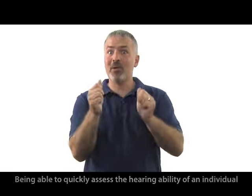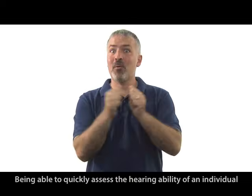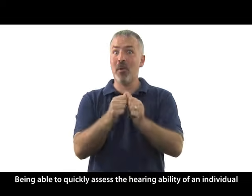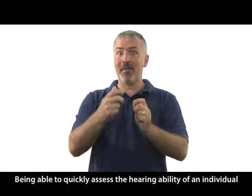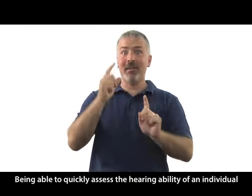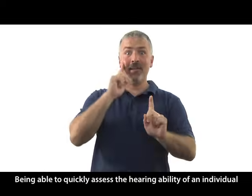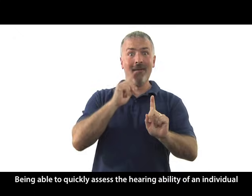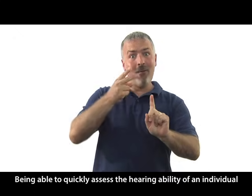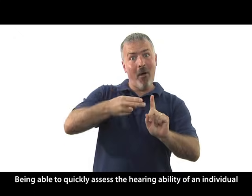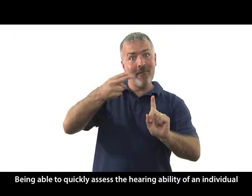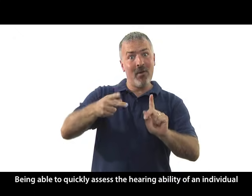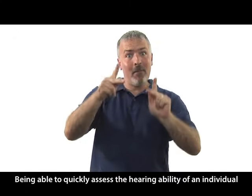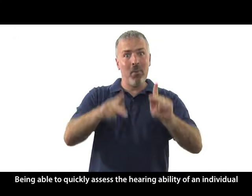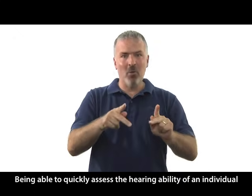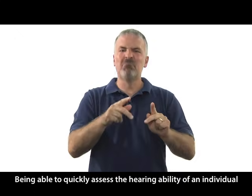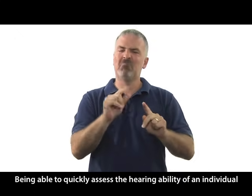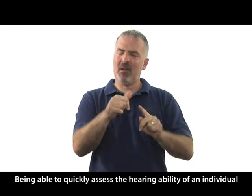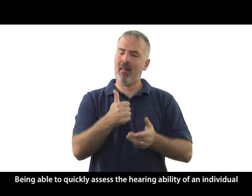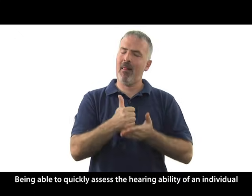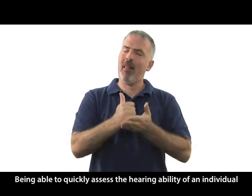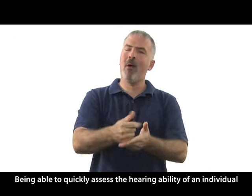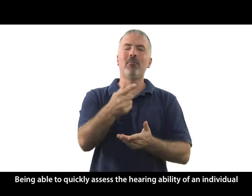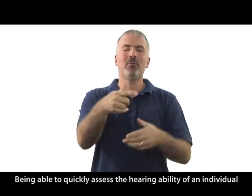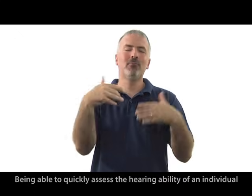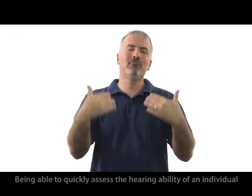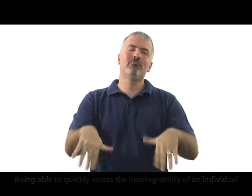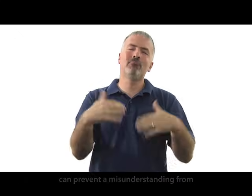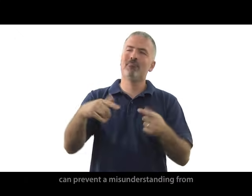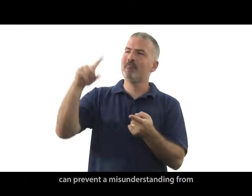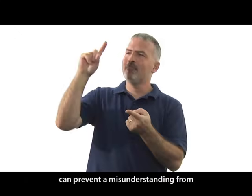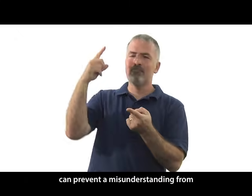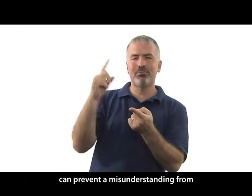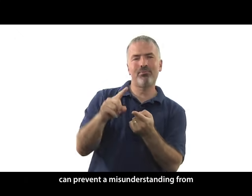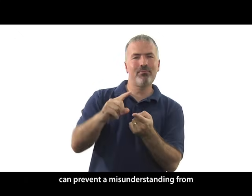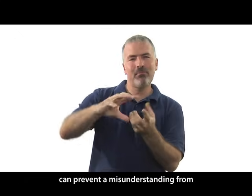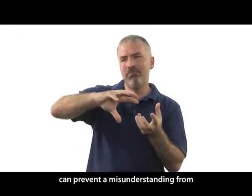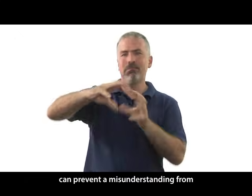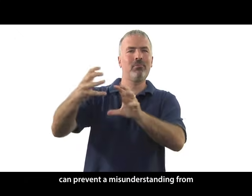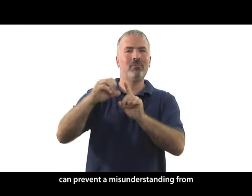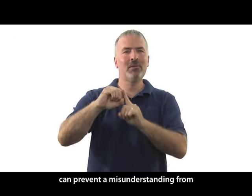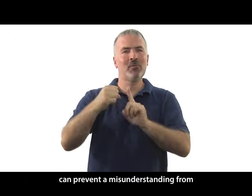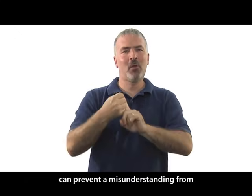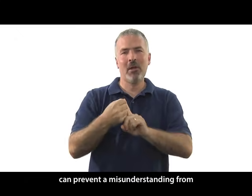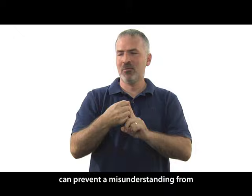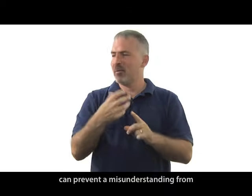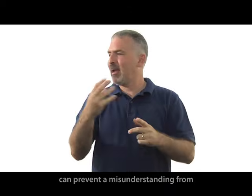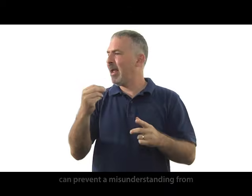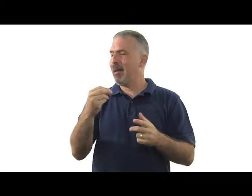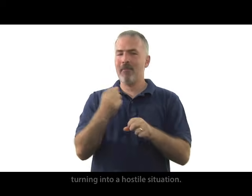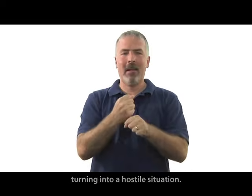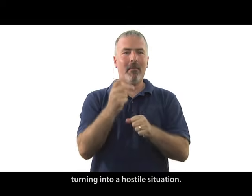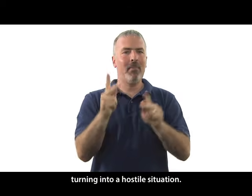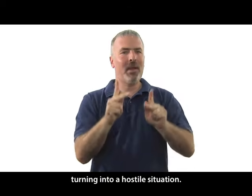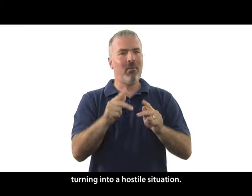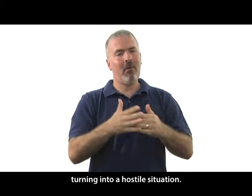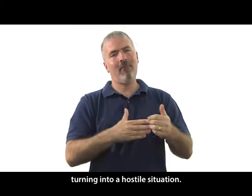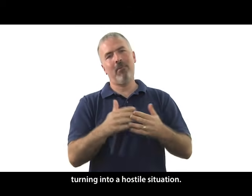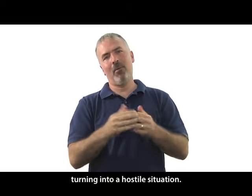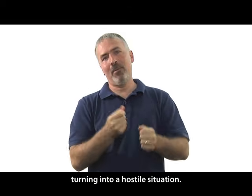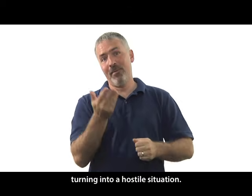Being able to quickly assess the hearing ability of an individual can prevent a misunderstanding from turning into a hostile situation.